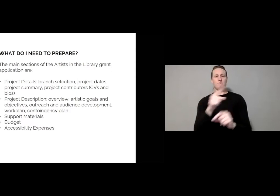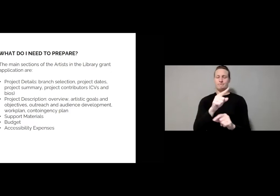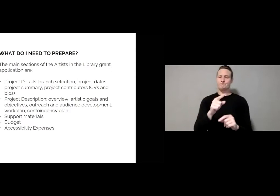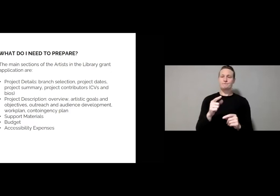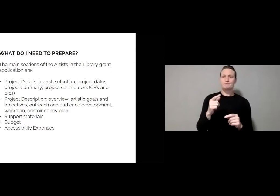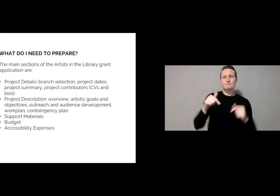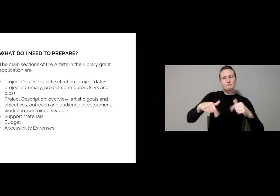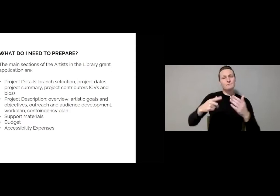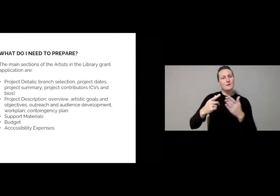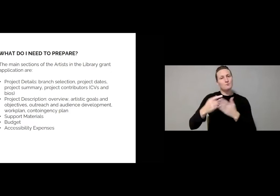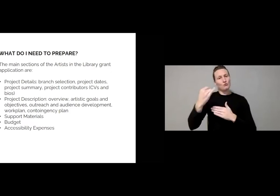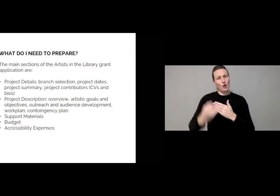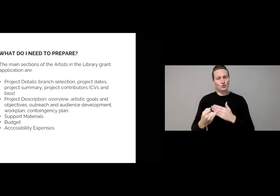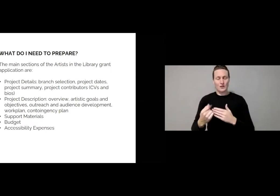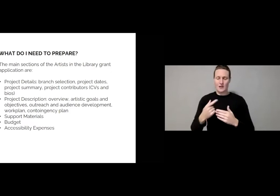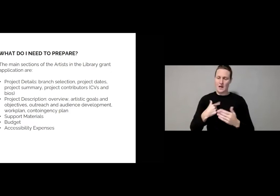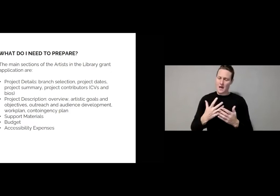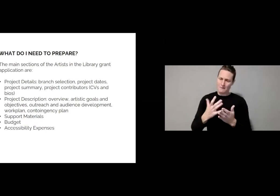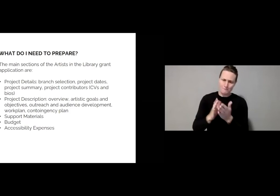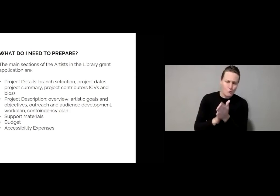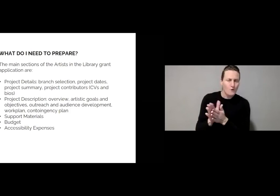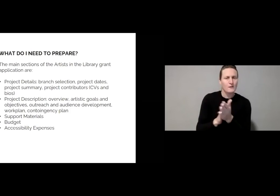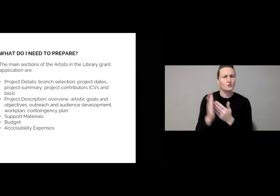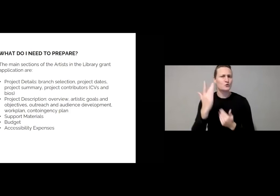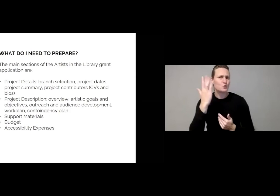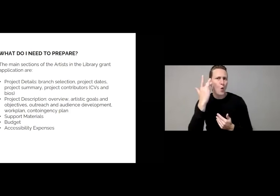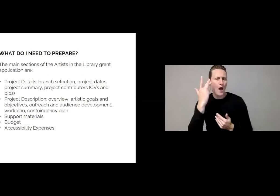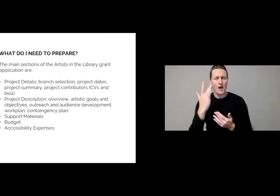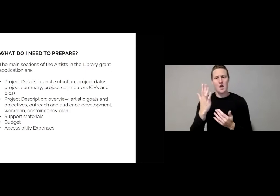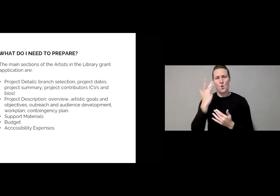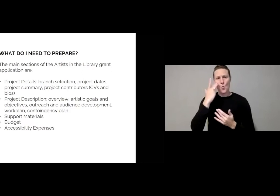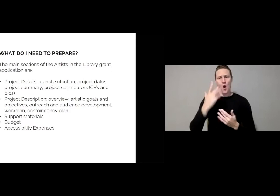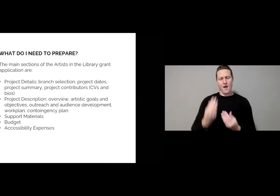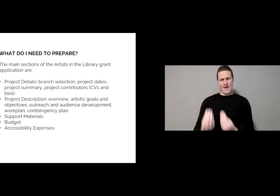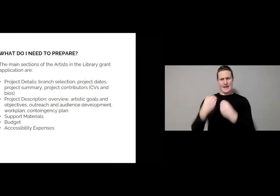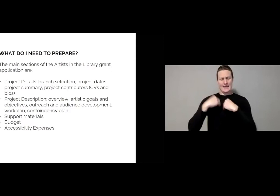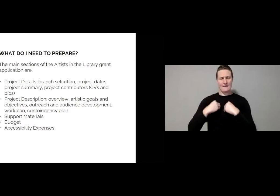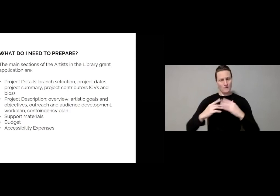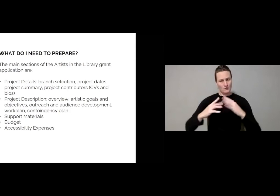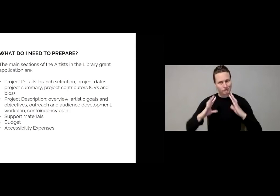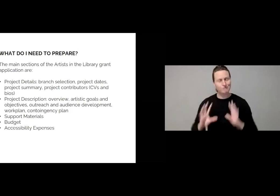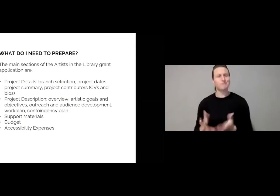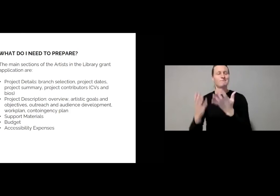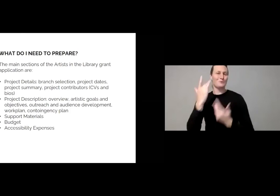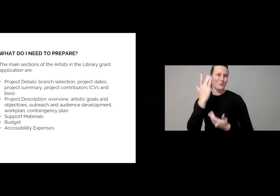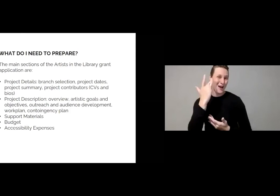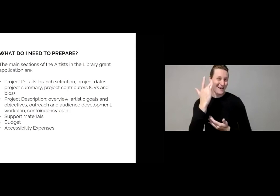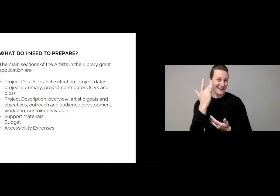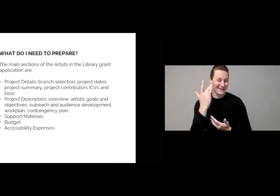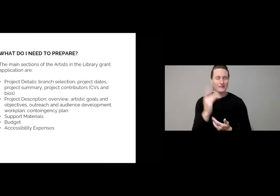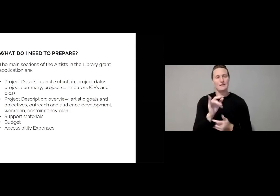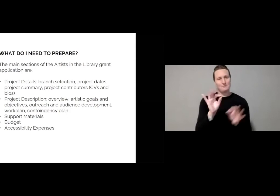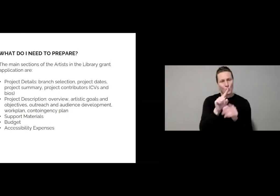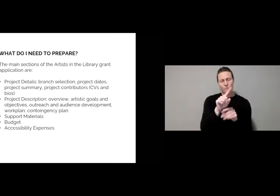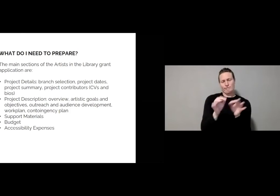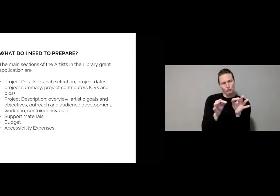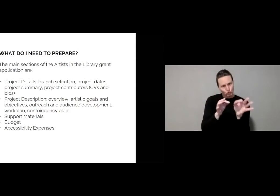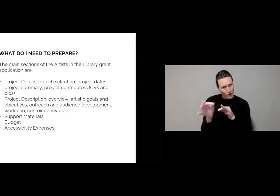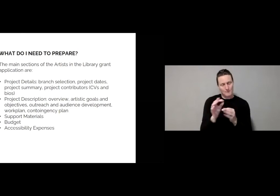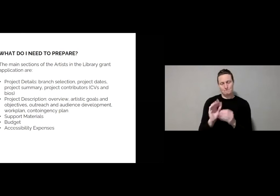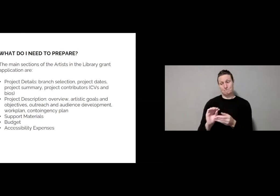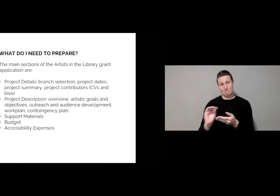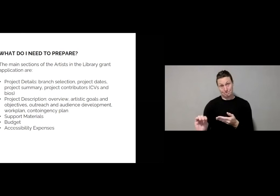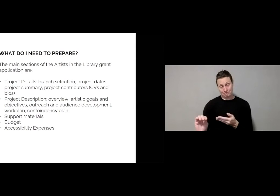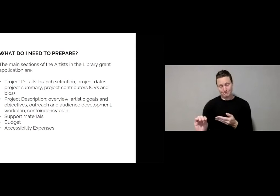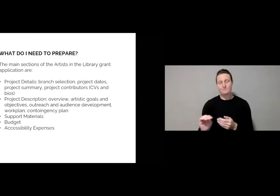feeds you as an artist, because we really want this project, we really want this program to feed you. We want it to really help you